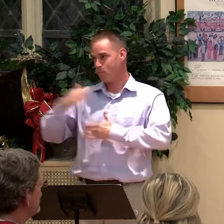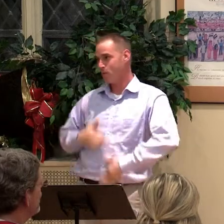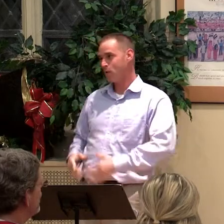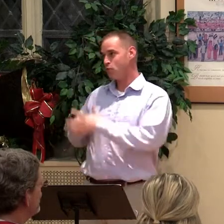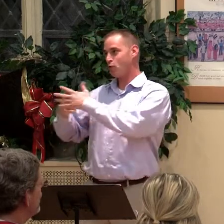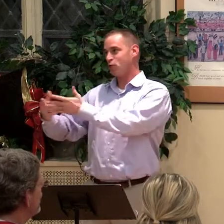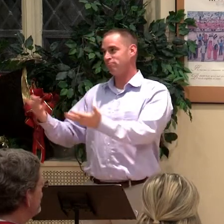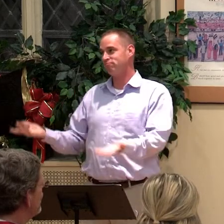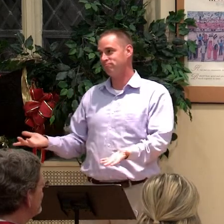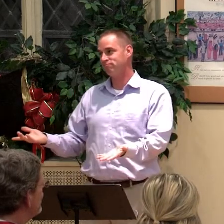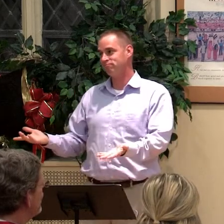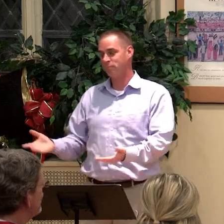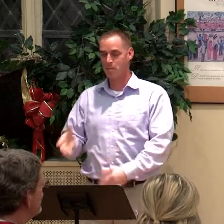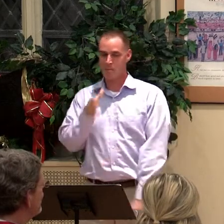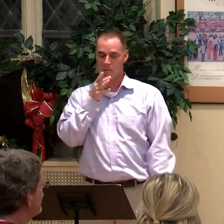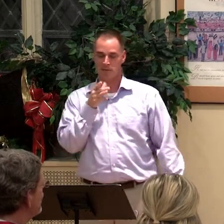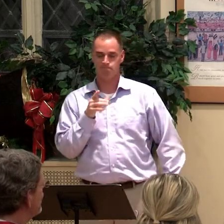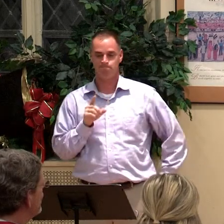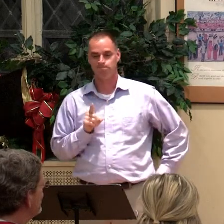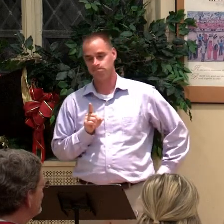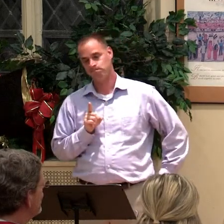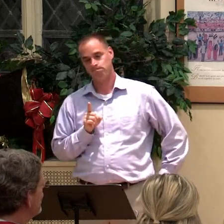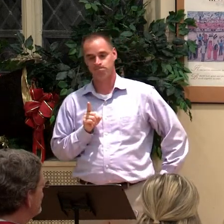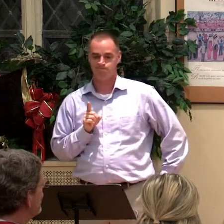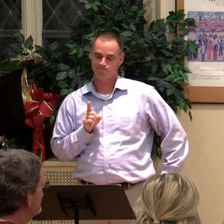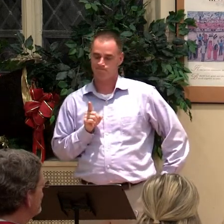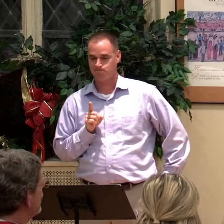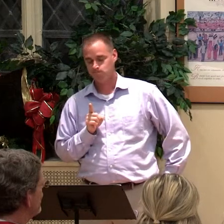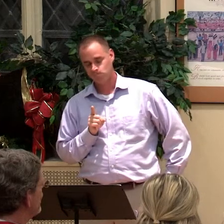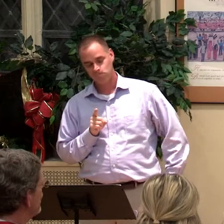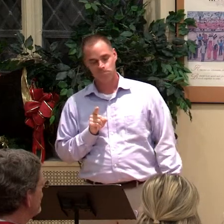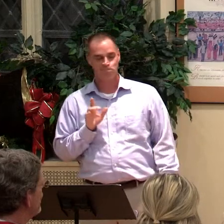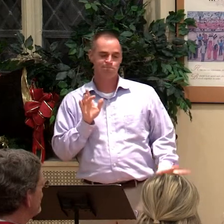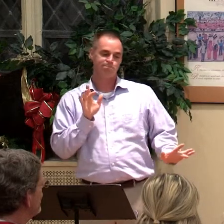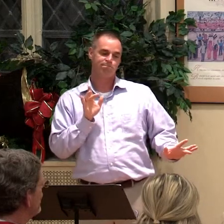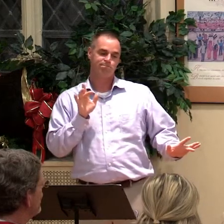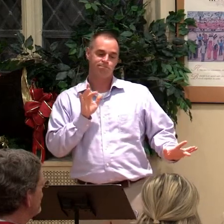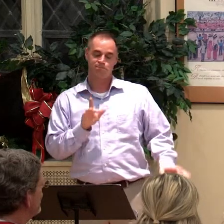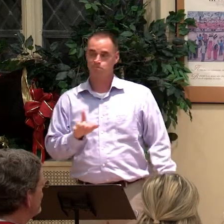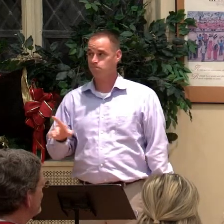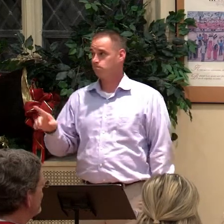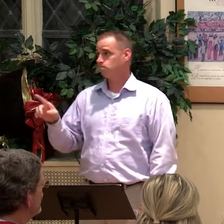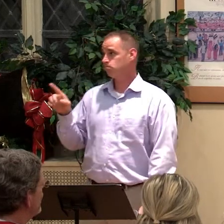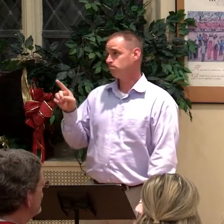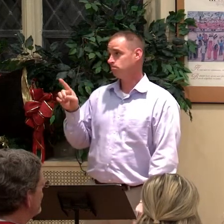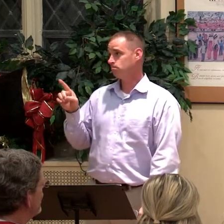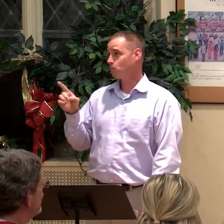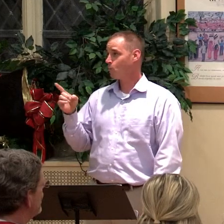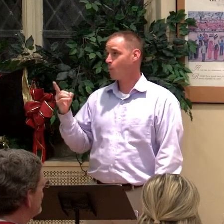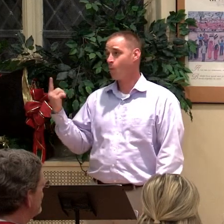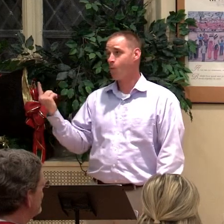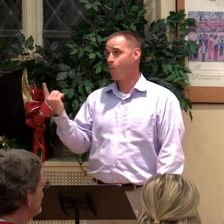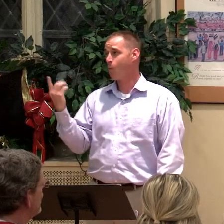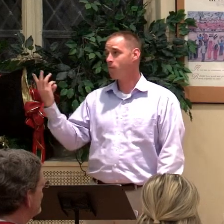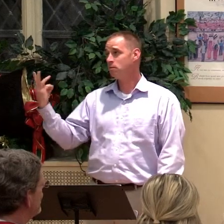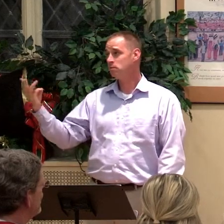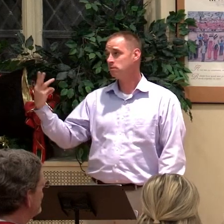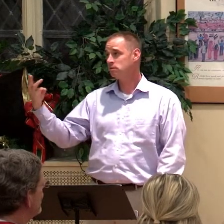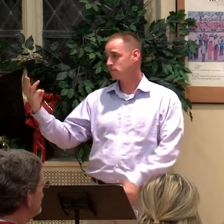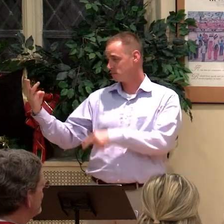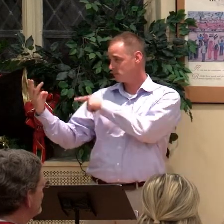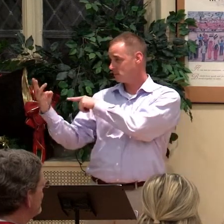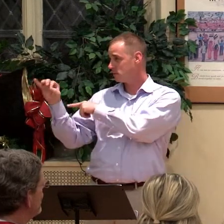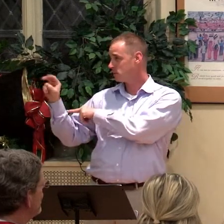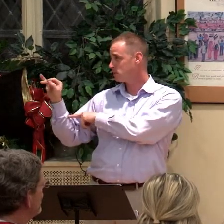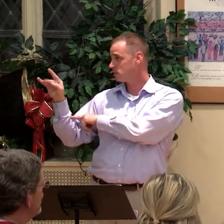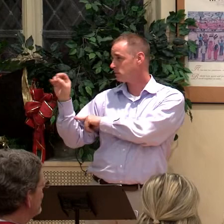but she shook her head with something like pity and said to me, "You are only 16. You